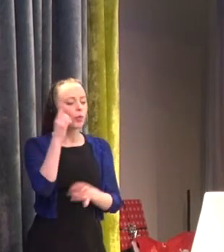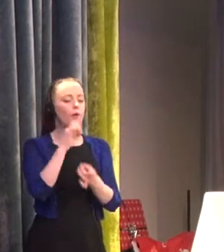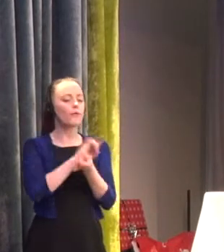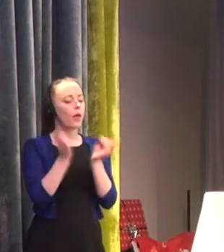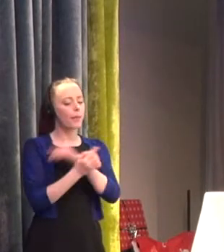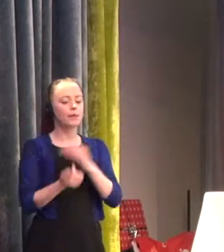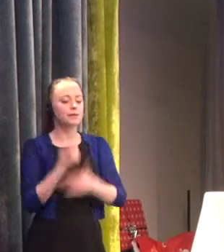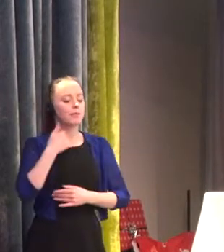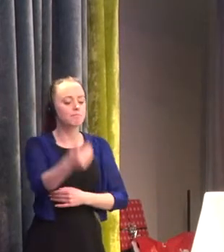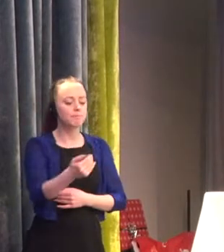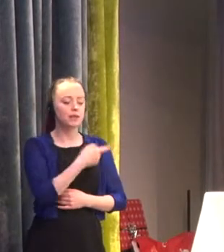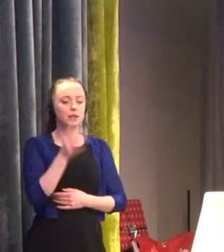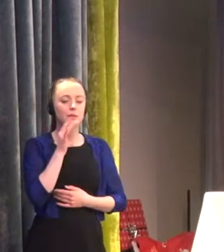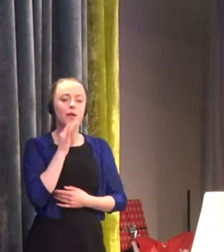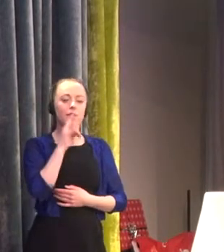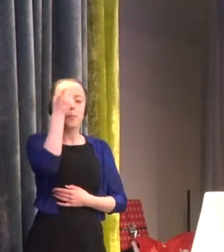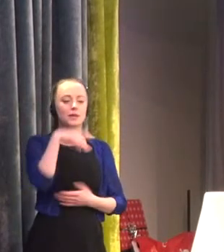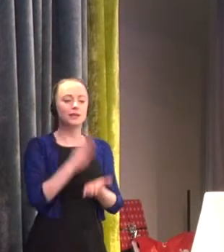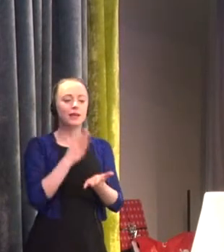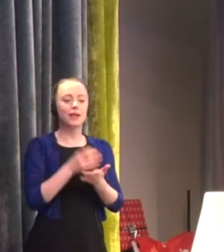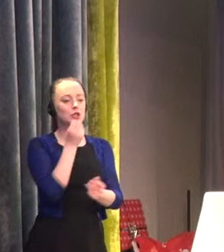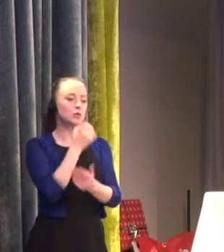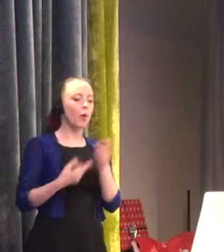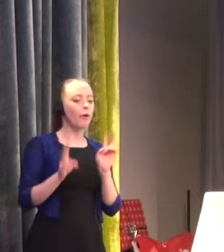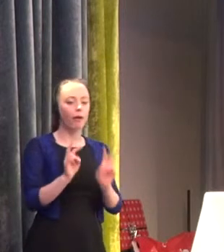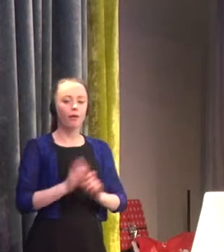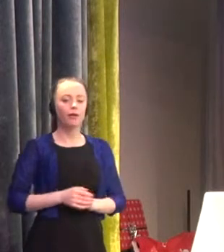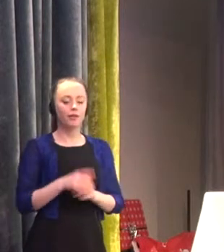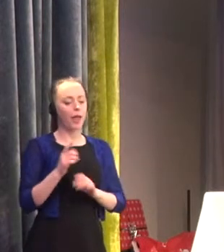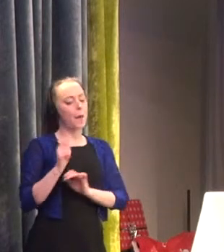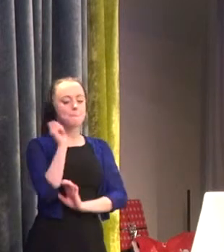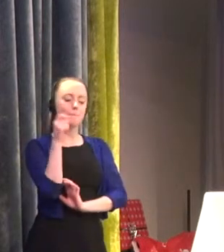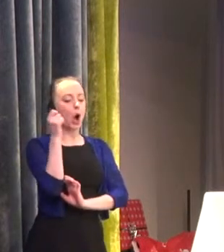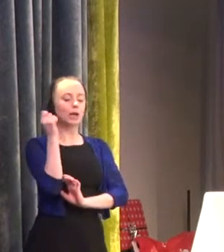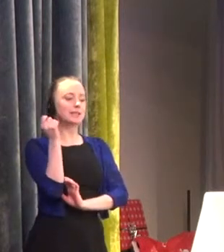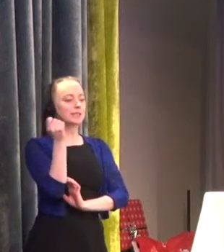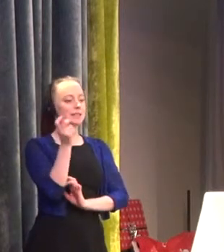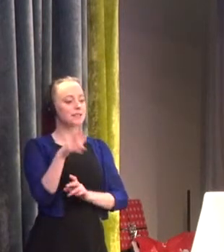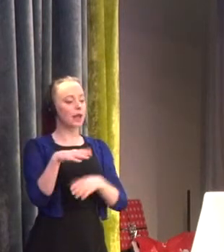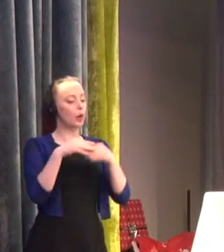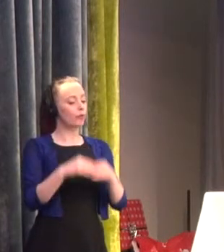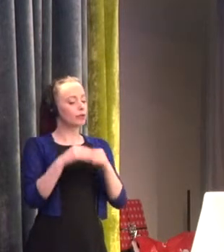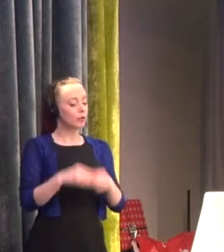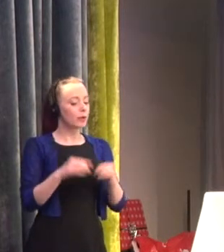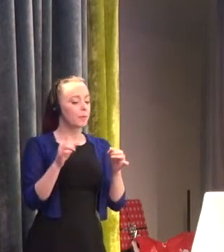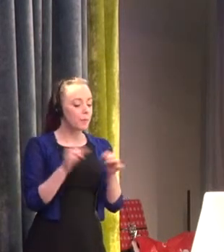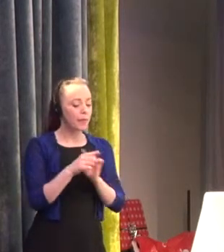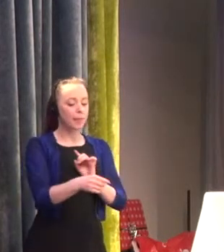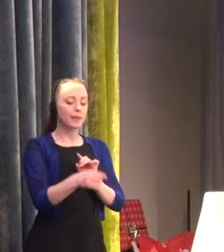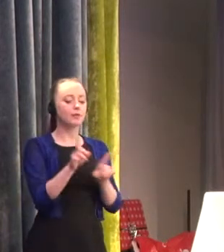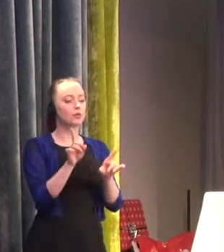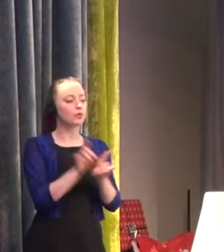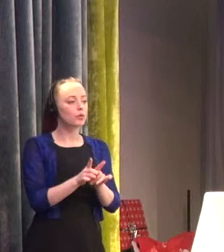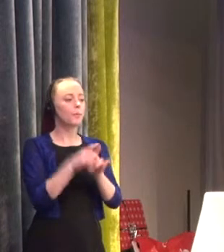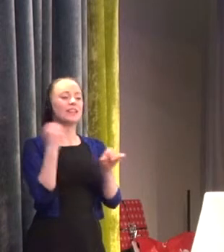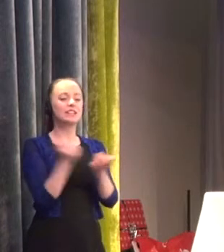The convention is not magic, but it is an instrument. And people with disabilities point to the instrument and say, the General Assembly,